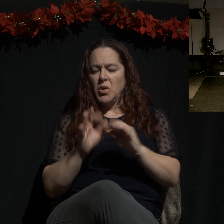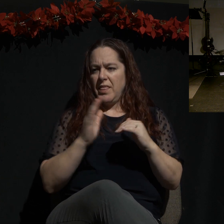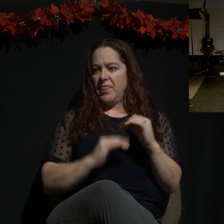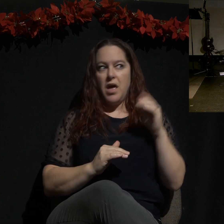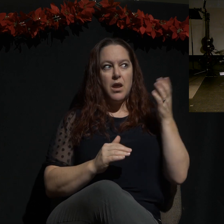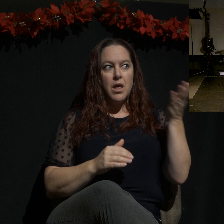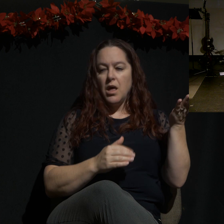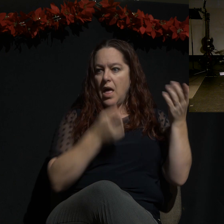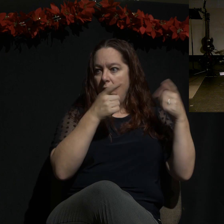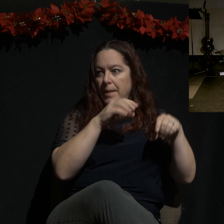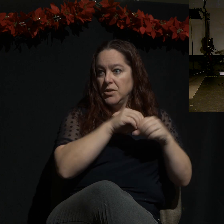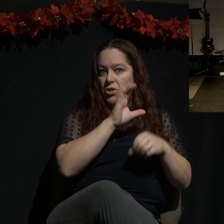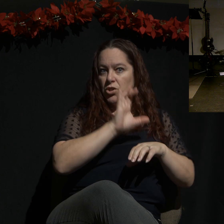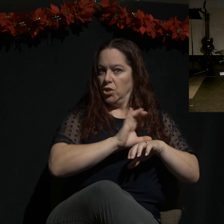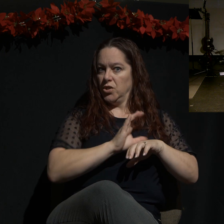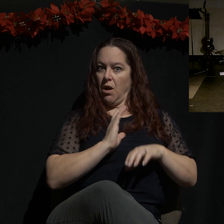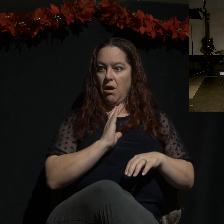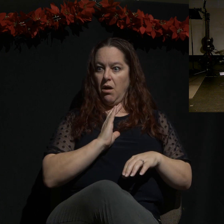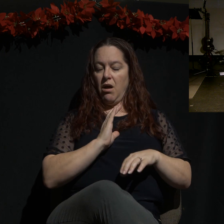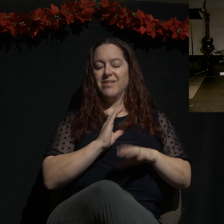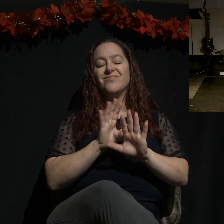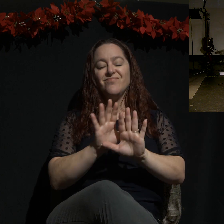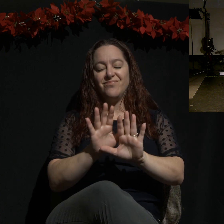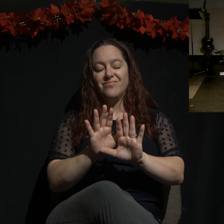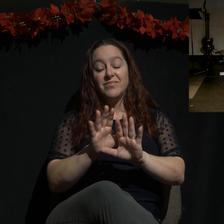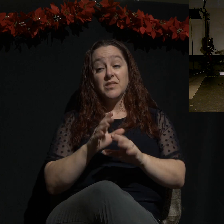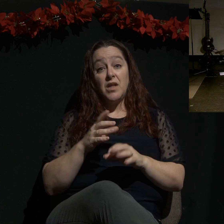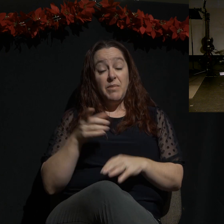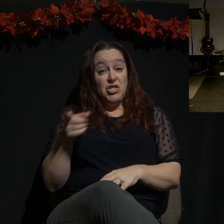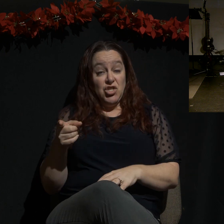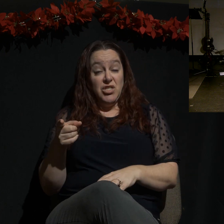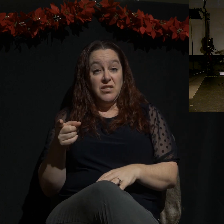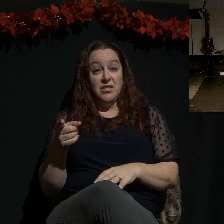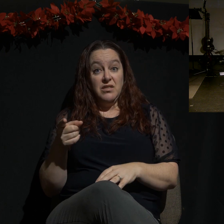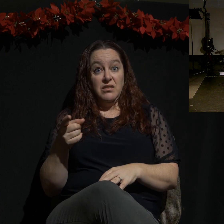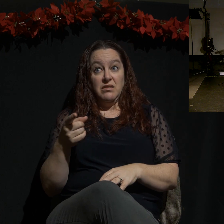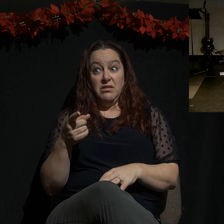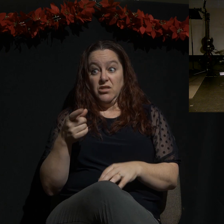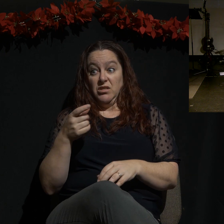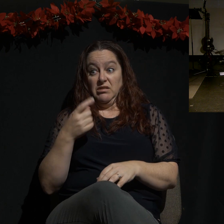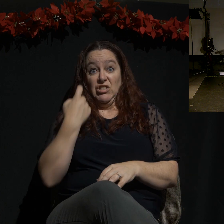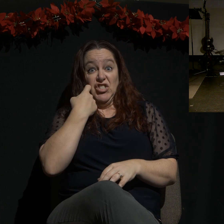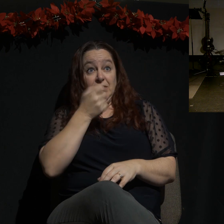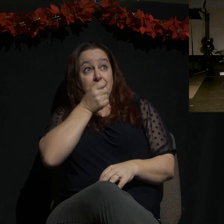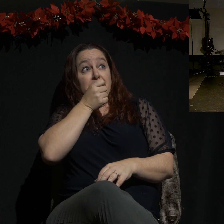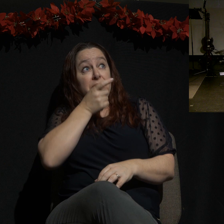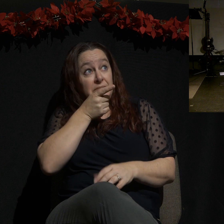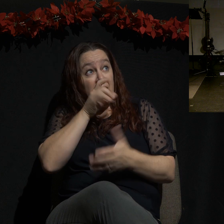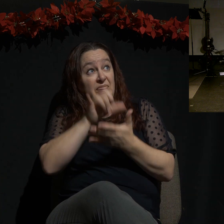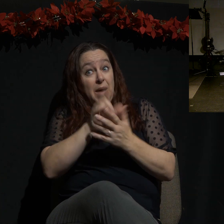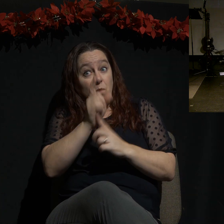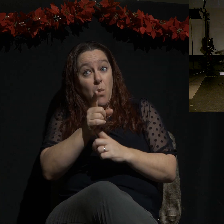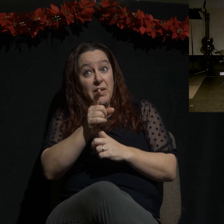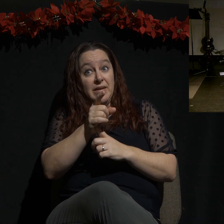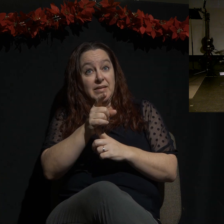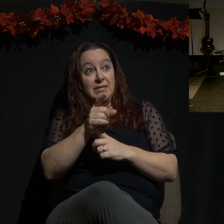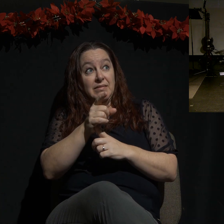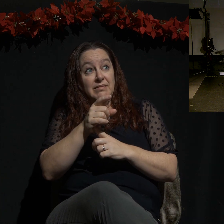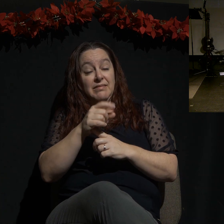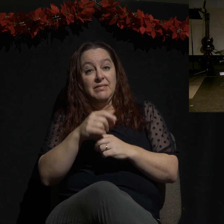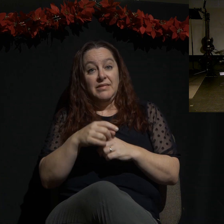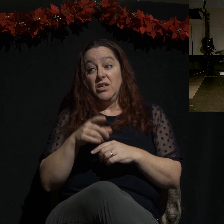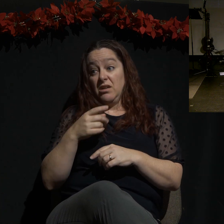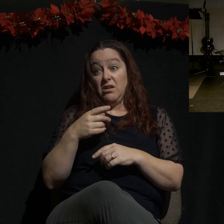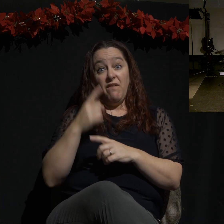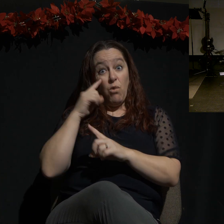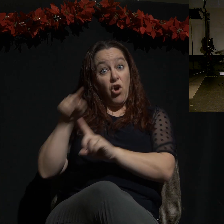than what's going on in church? And it was because, she just said it. In that moment, to her, this